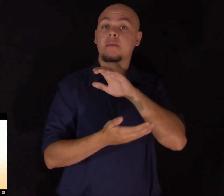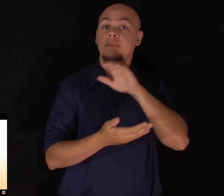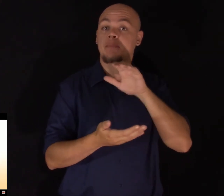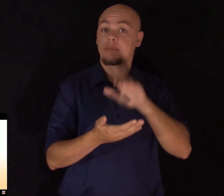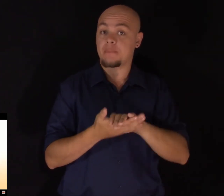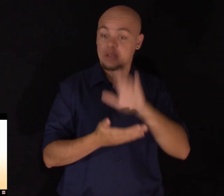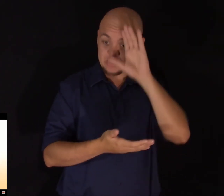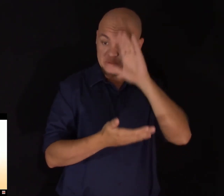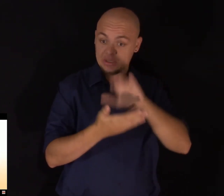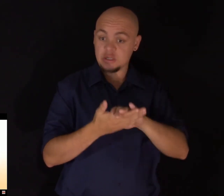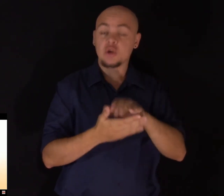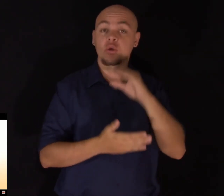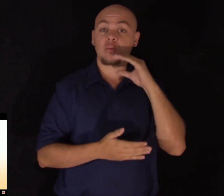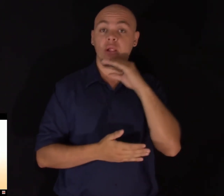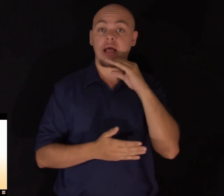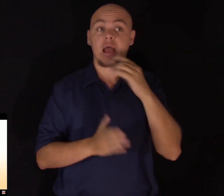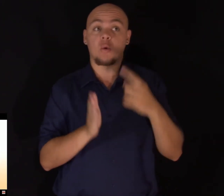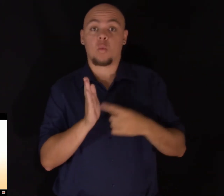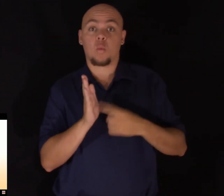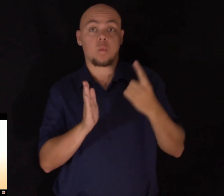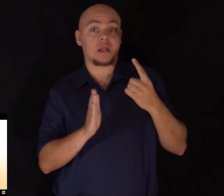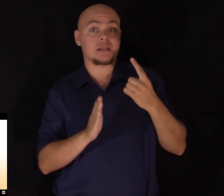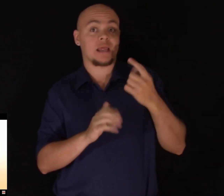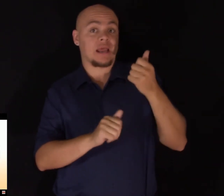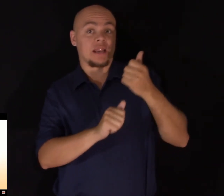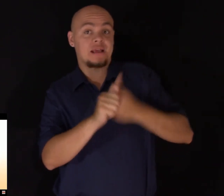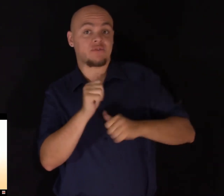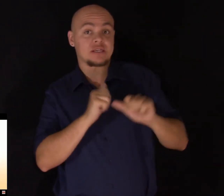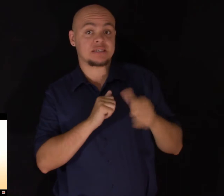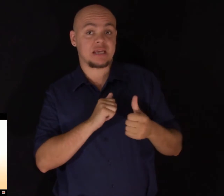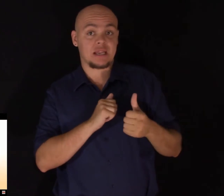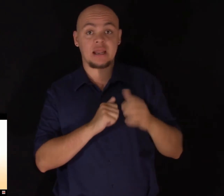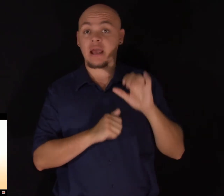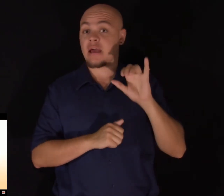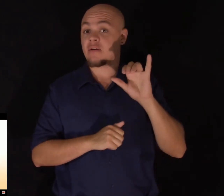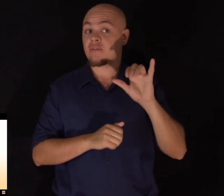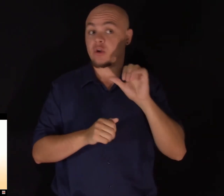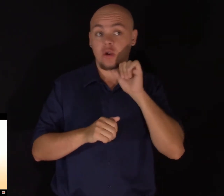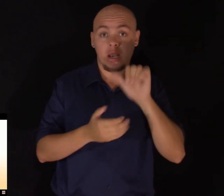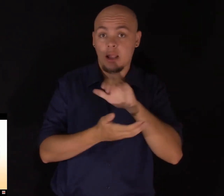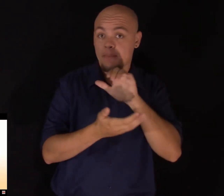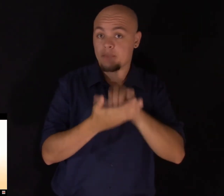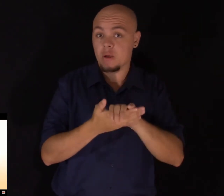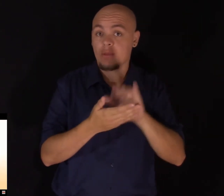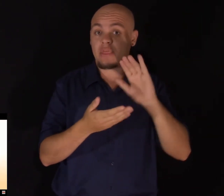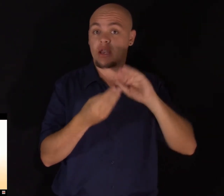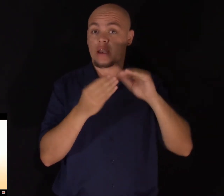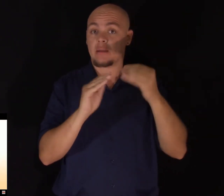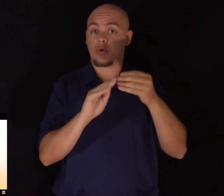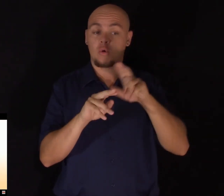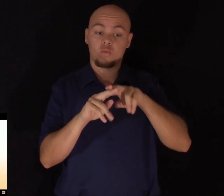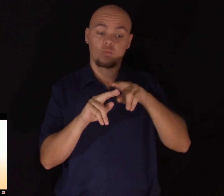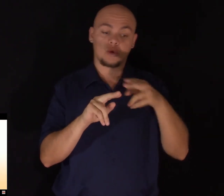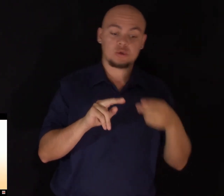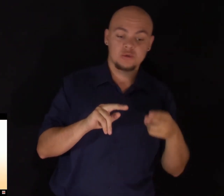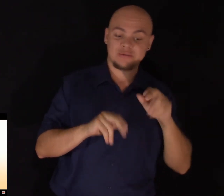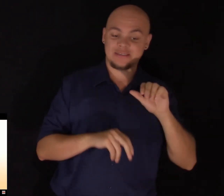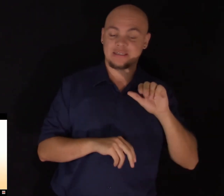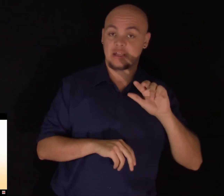10 interactions. Now, you may think that's bad. If you're unmarried, that number drops to 3. Lying's complex.